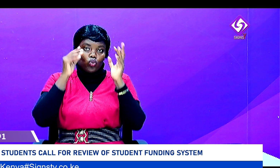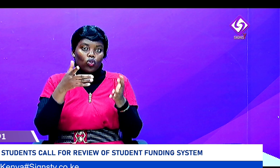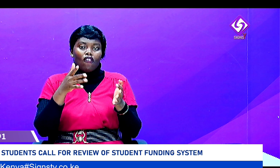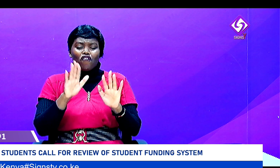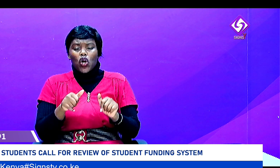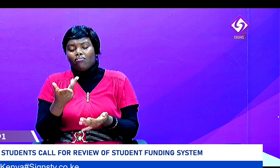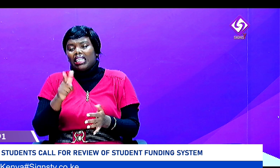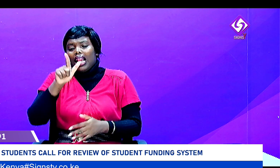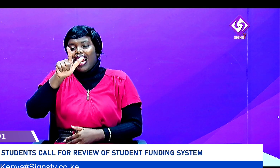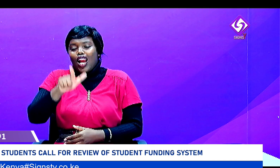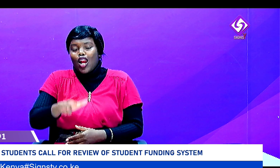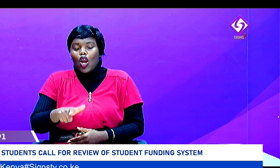from low-income